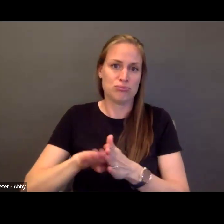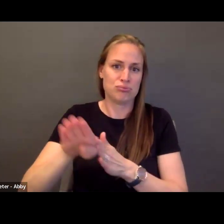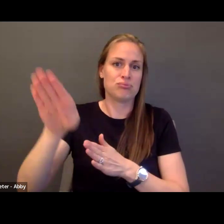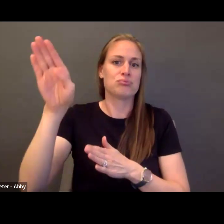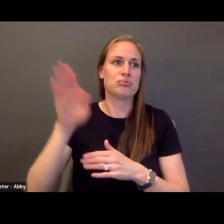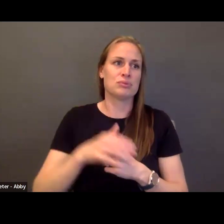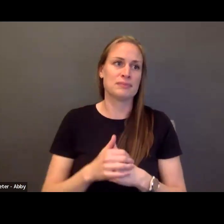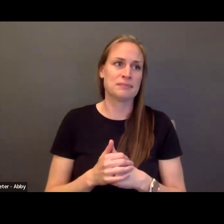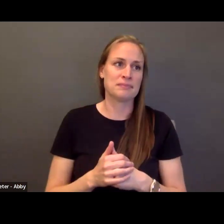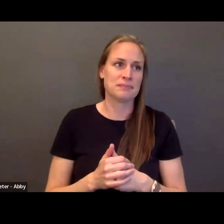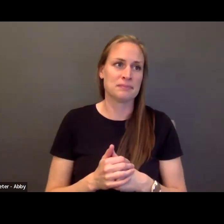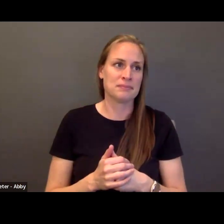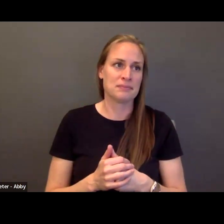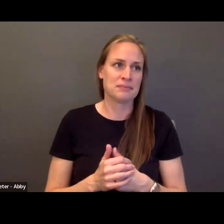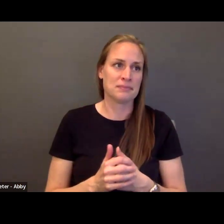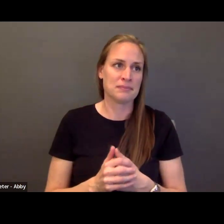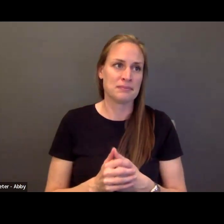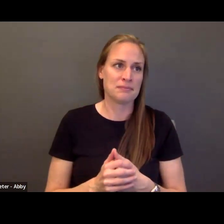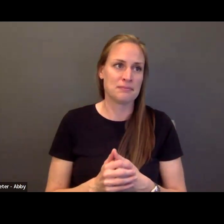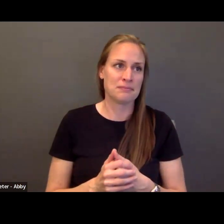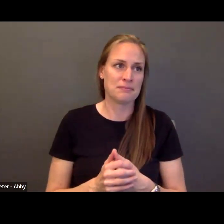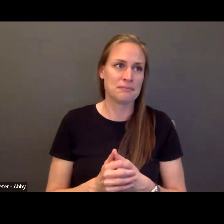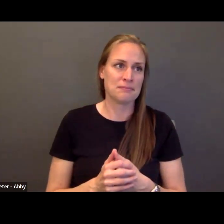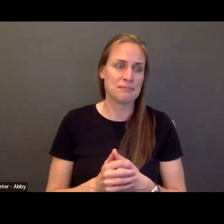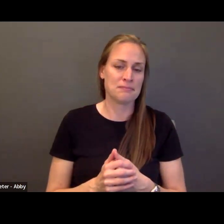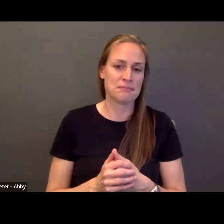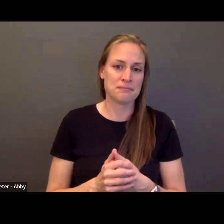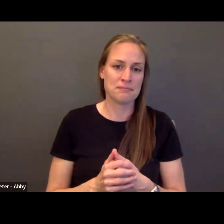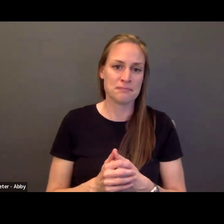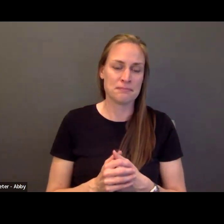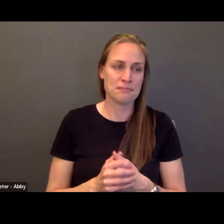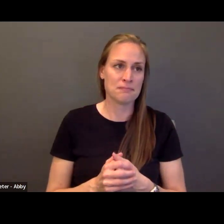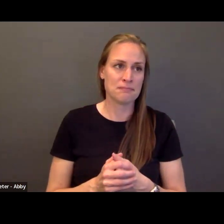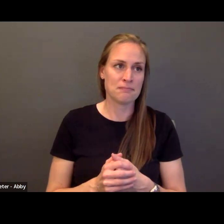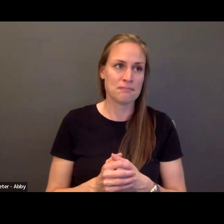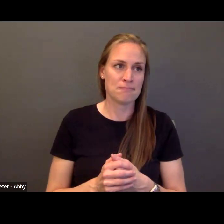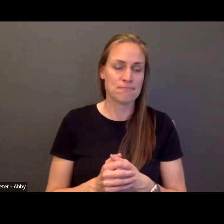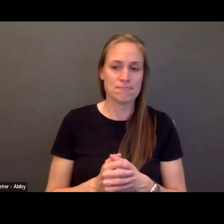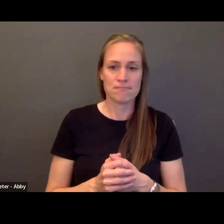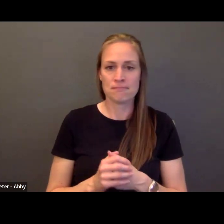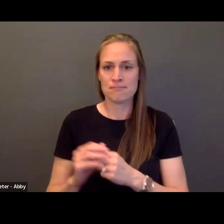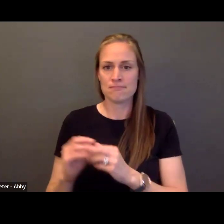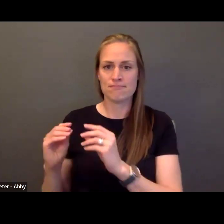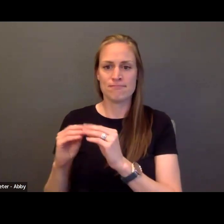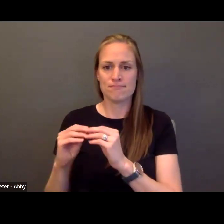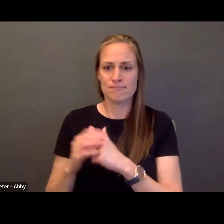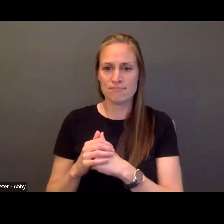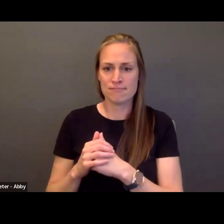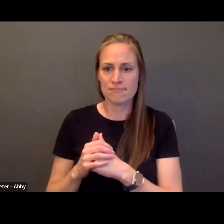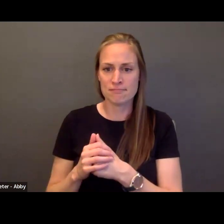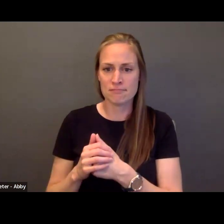Thanks for jumping in, Tisha. Oh, Michelle, you want to jump in? I think Tisha covered it. Okay, great. I'm gonna wait a second, Anna, and then